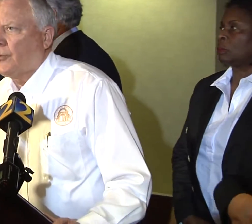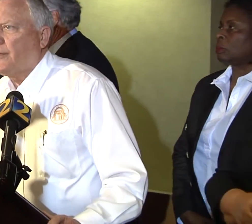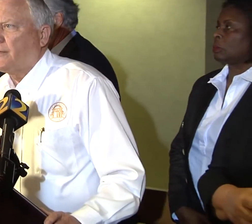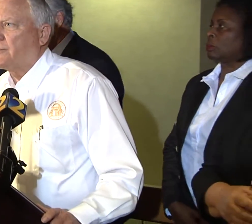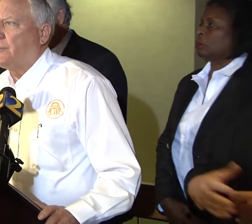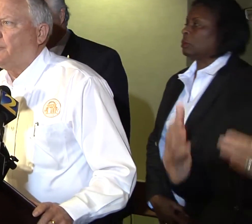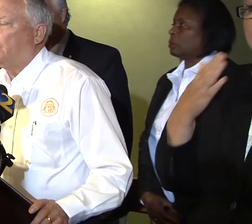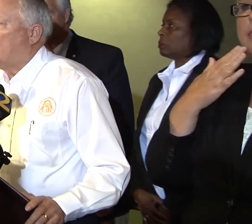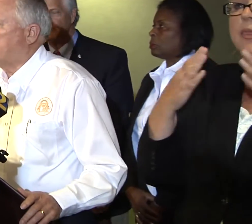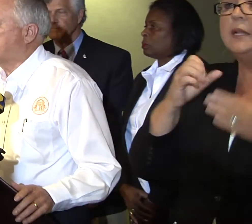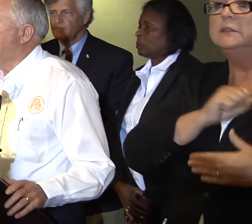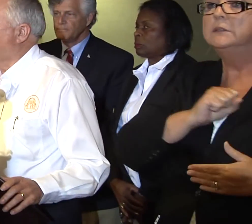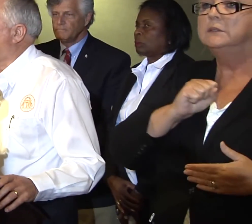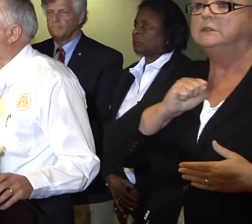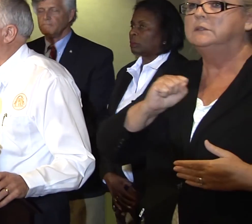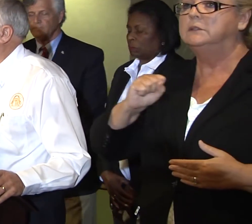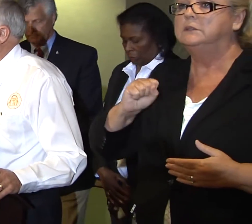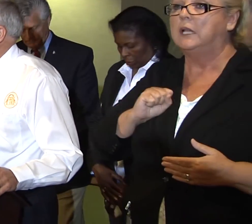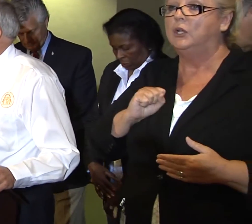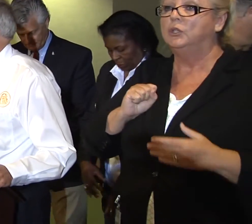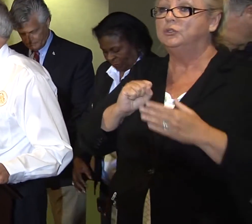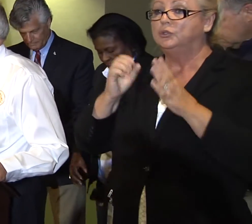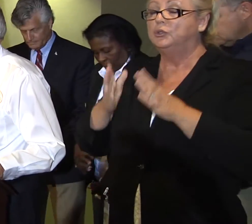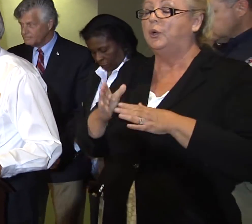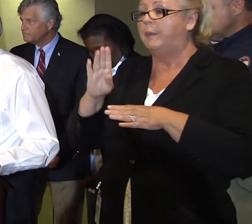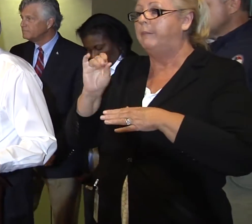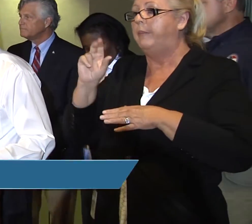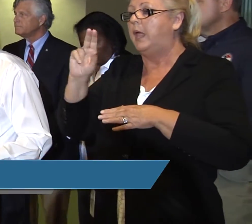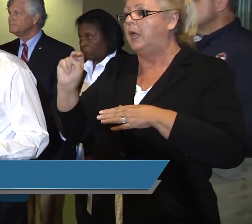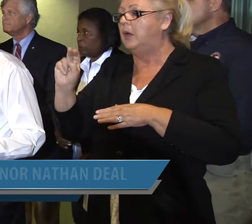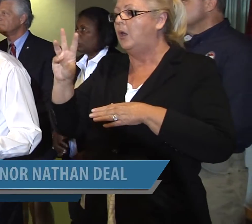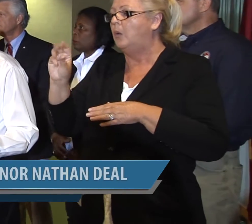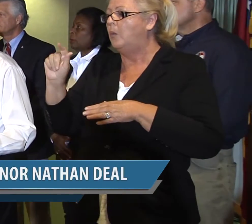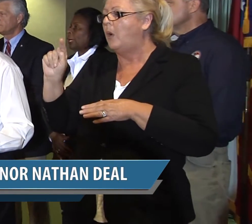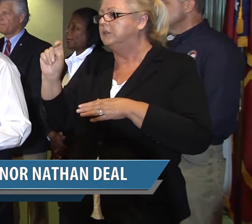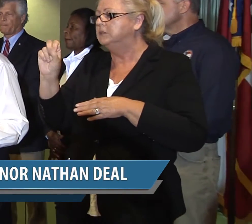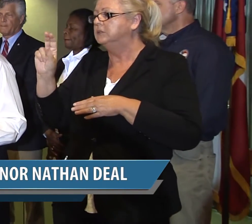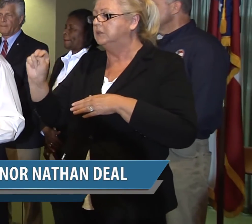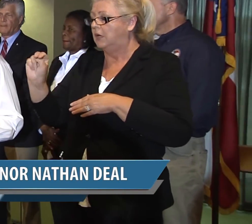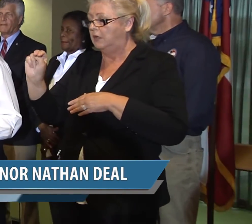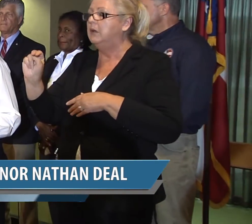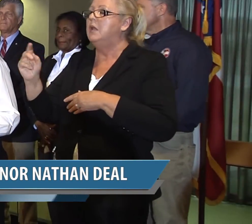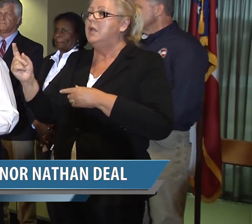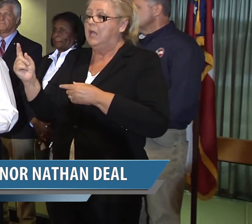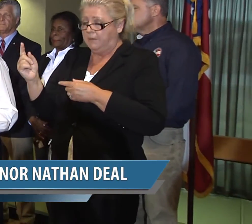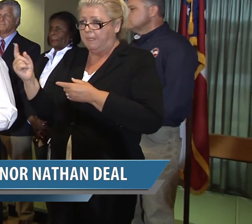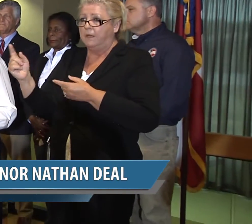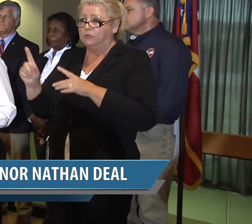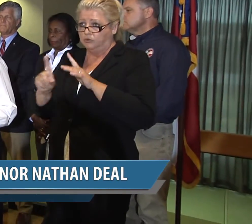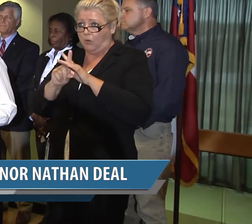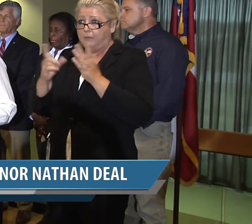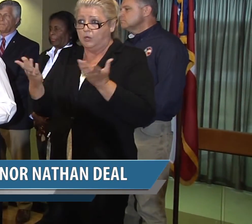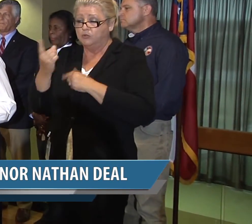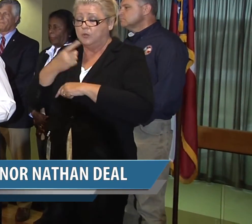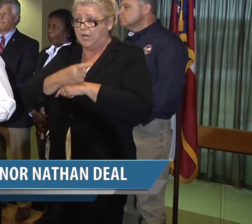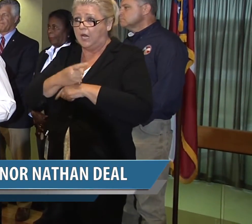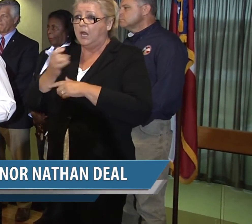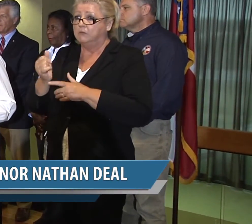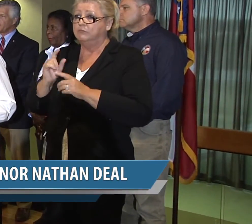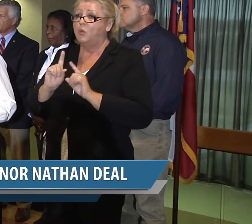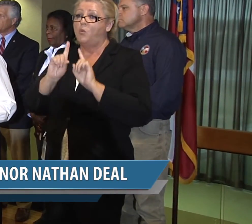I want to thank Senator Ben Watson for being here today and for accompanying us to the Emergency Management Operations